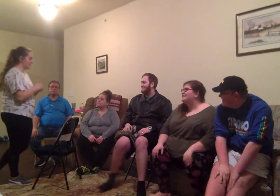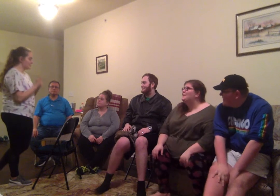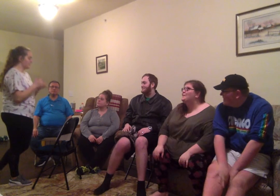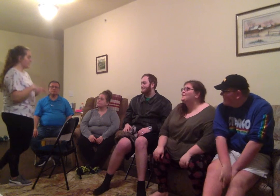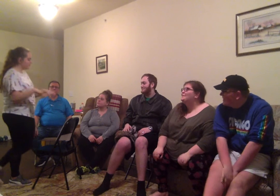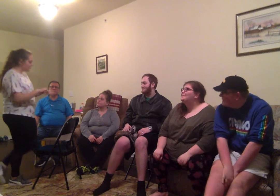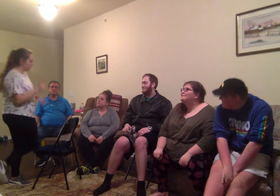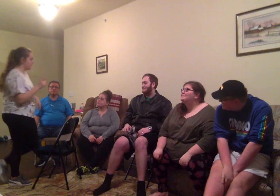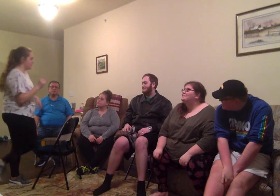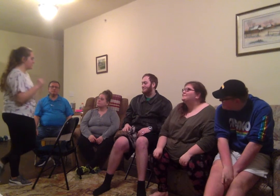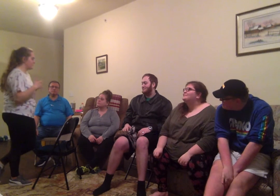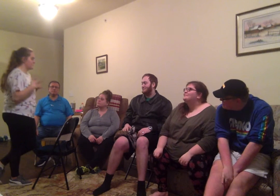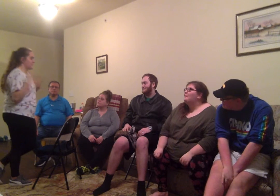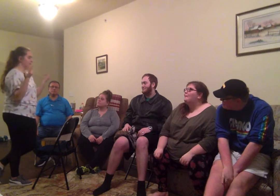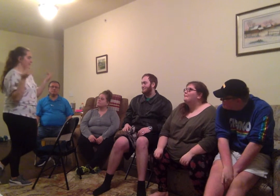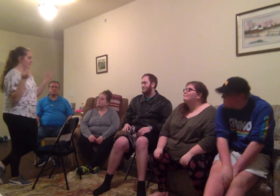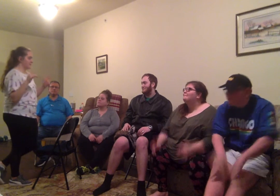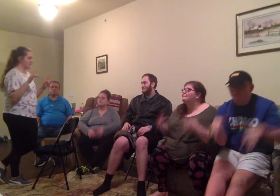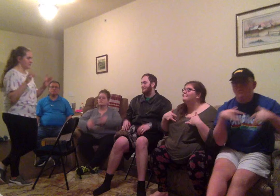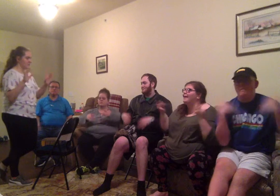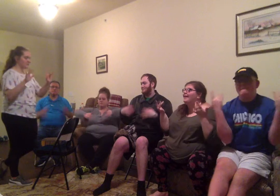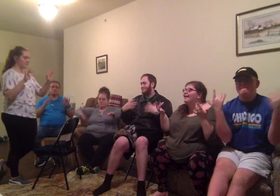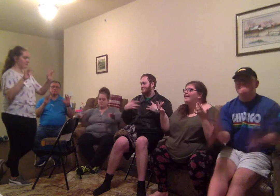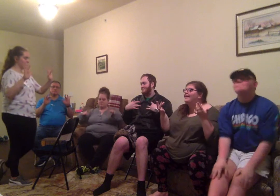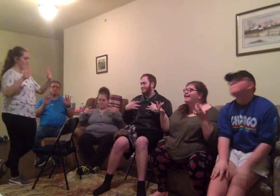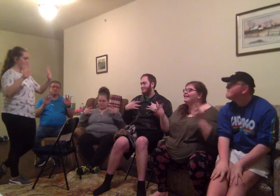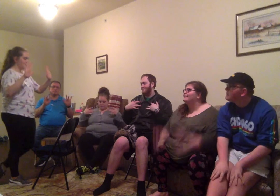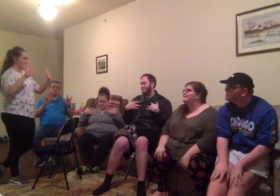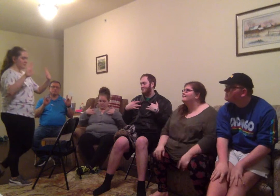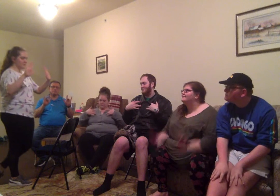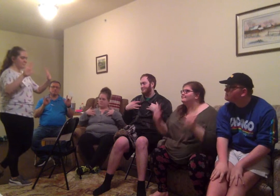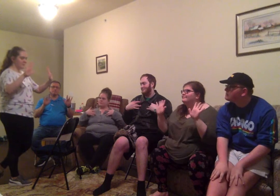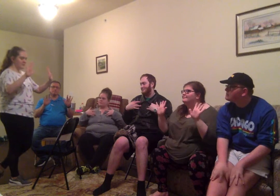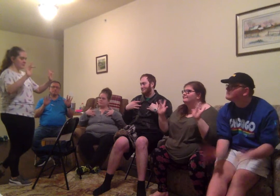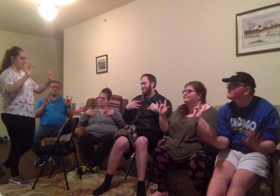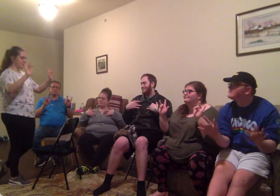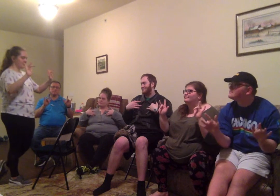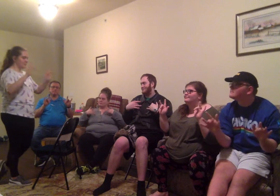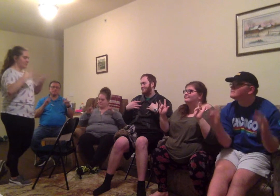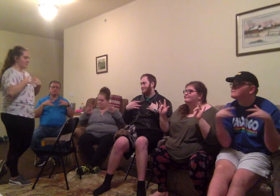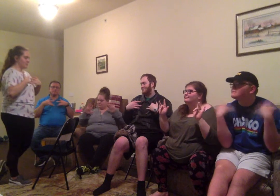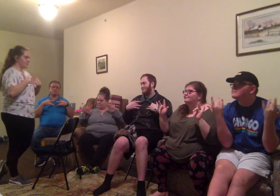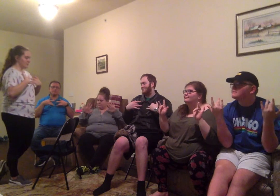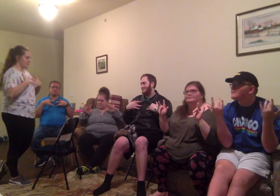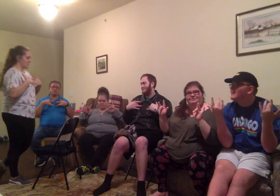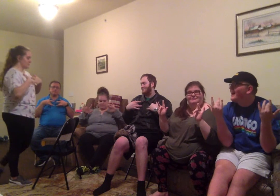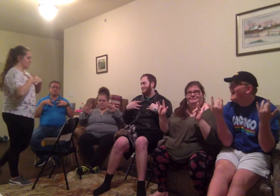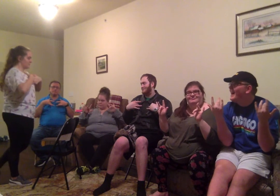most common one is what's up. So you would do your middle fingers down, put them to your chest,